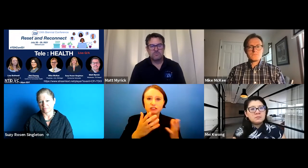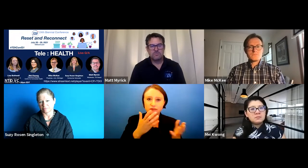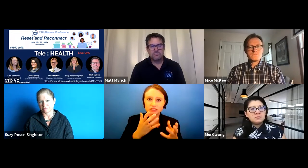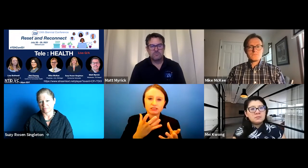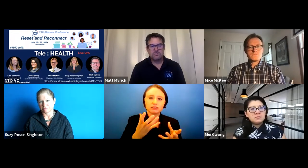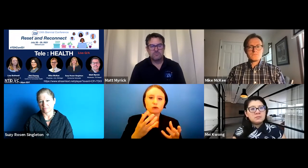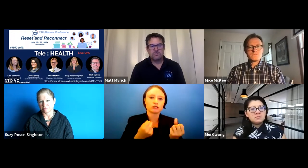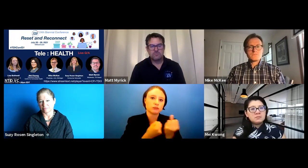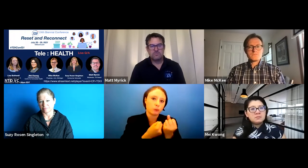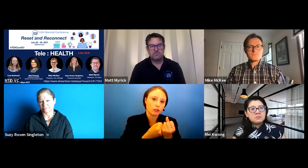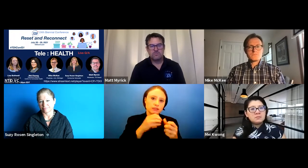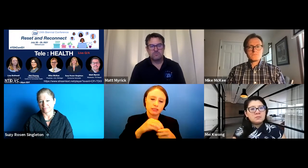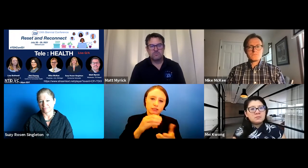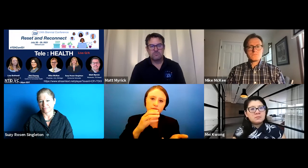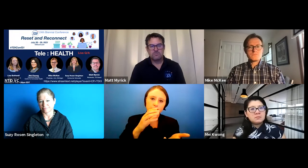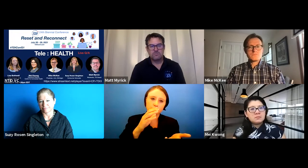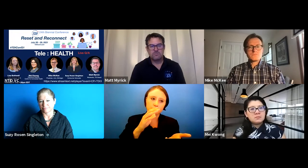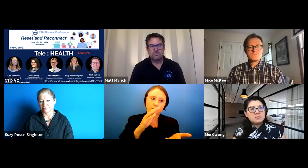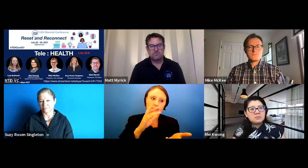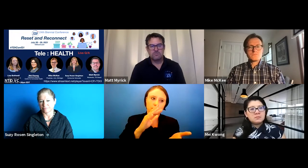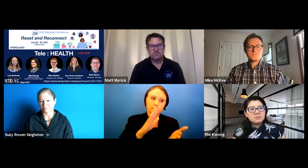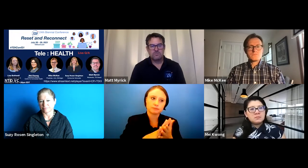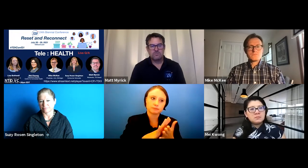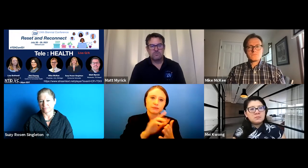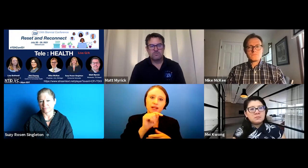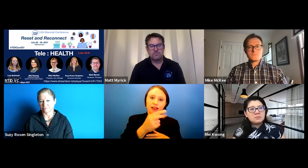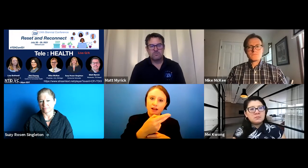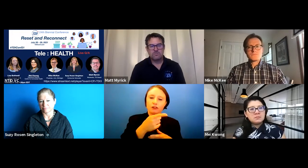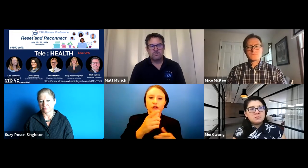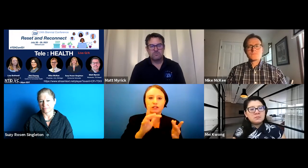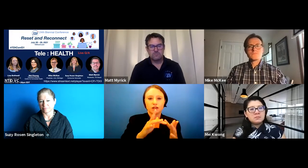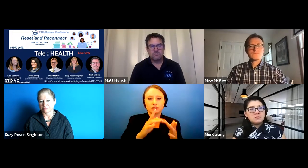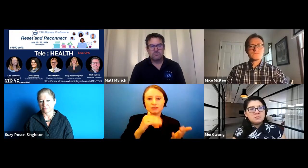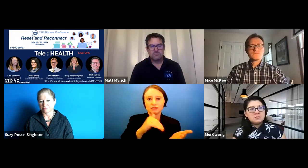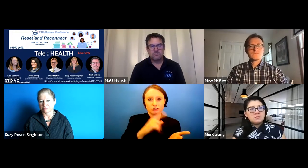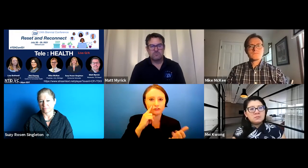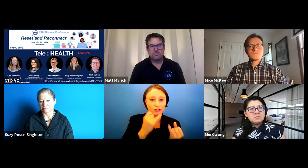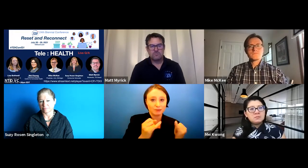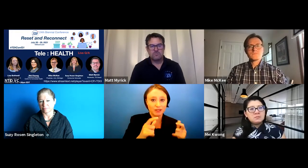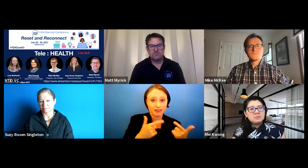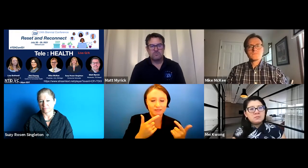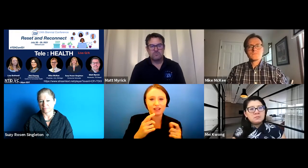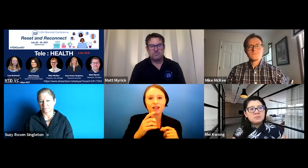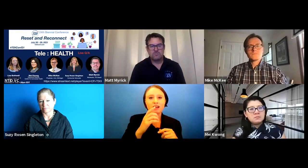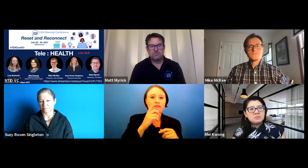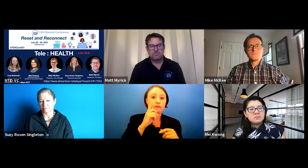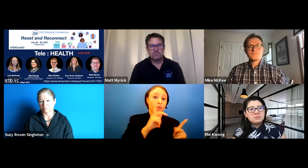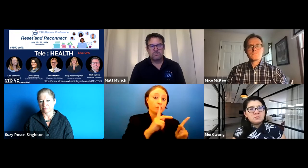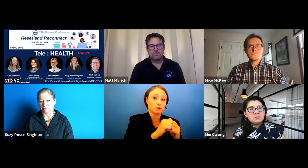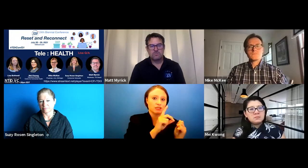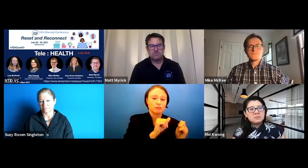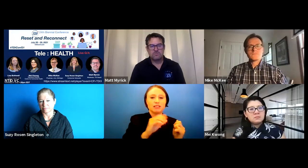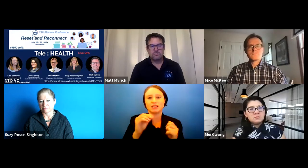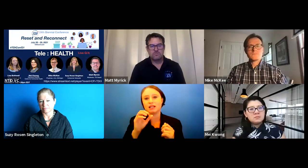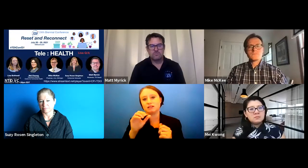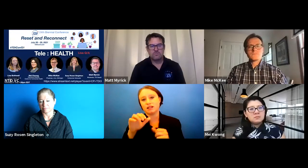and just be aware of the information of everything that's out there that's to support telehealth. And you can contact the Center for